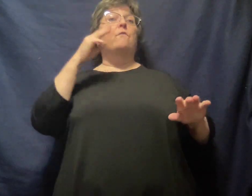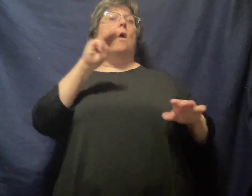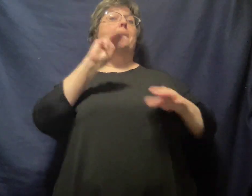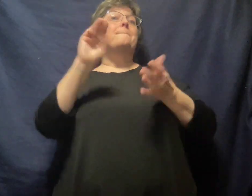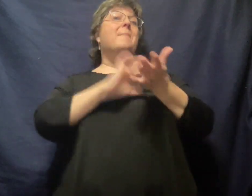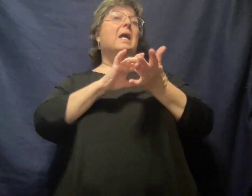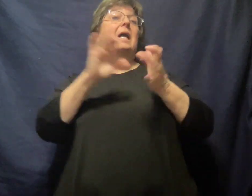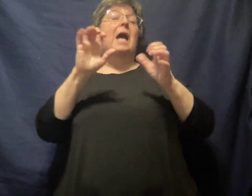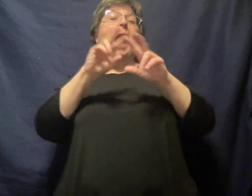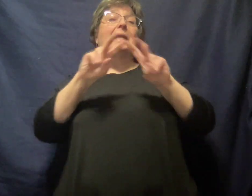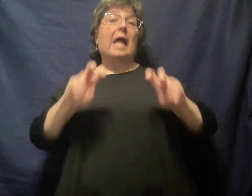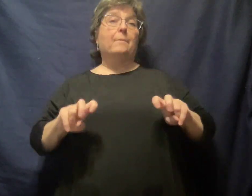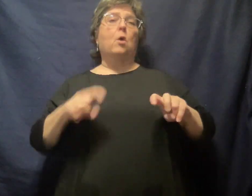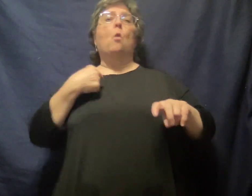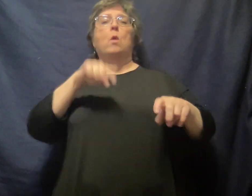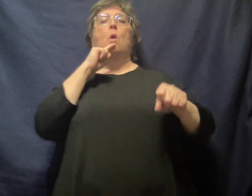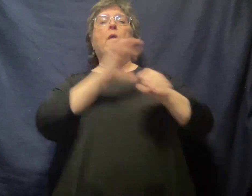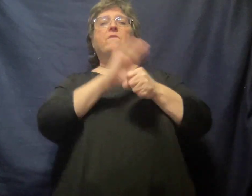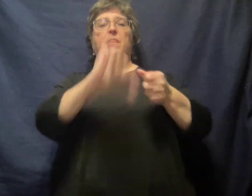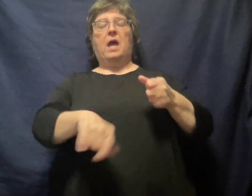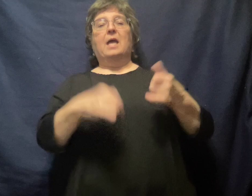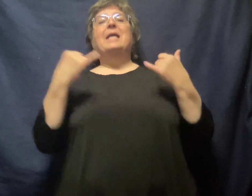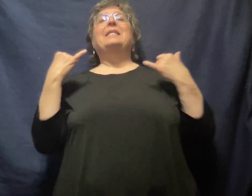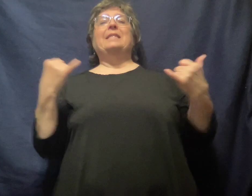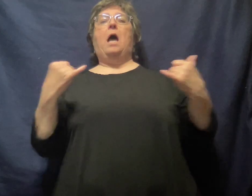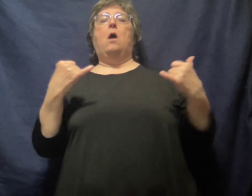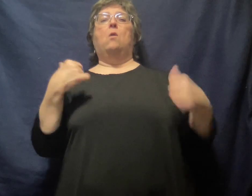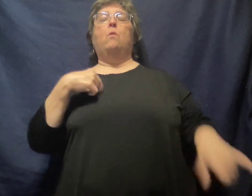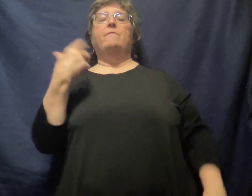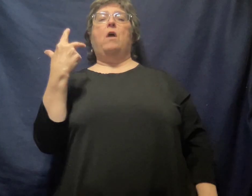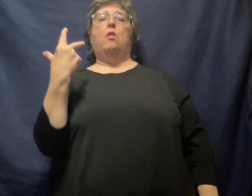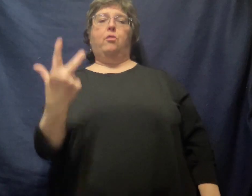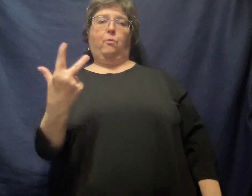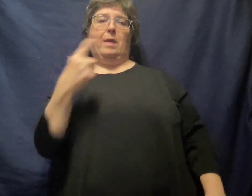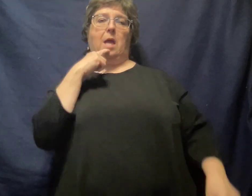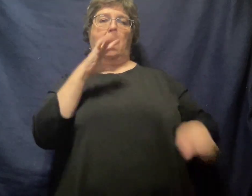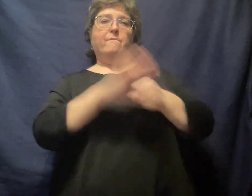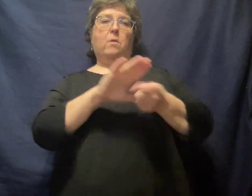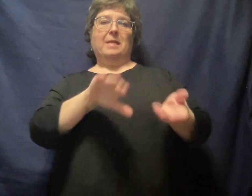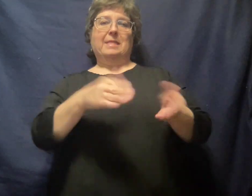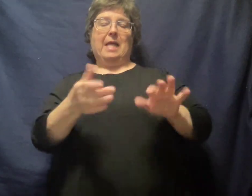office, we will confirm them. But as of right now, we only have 3 confirmed deaths associated with the storm.